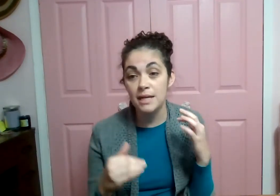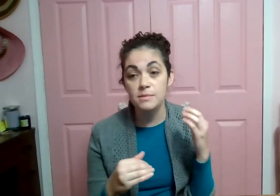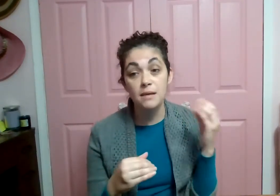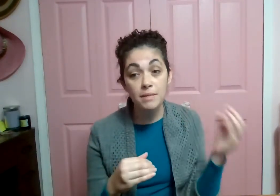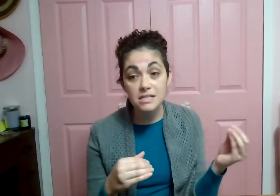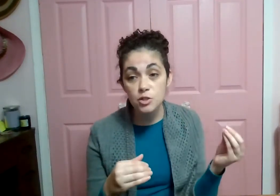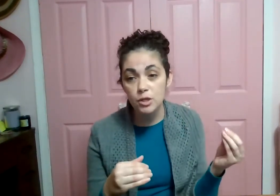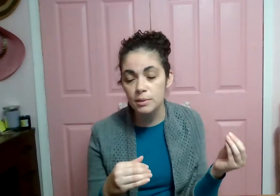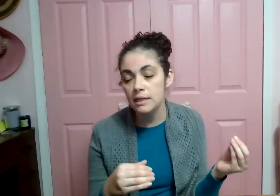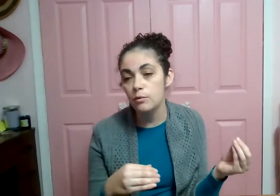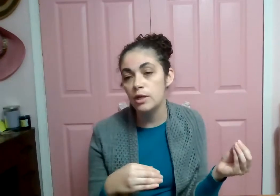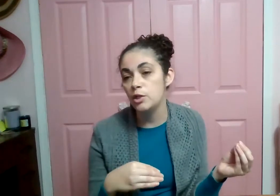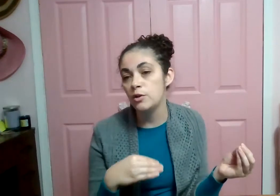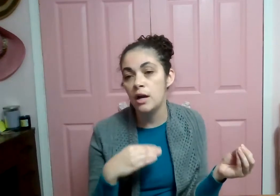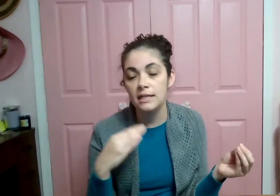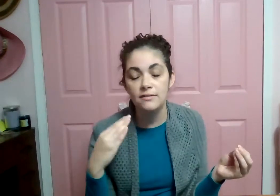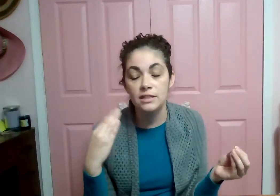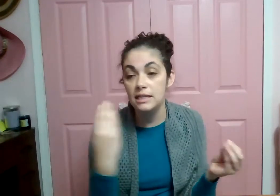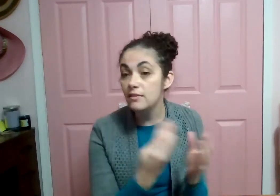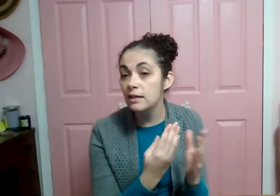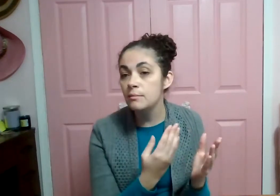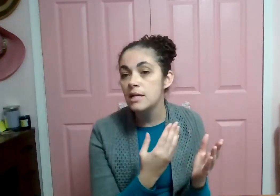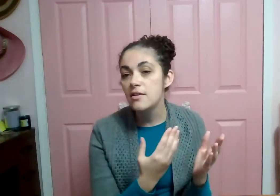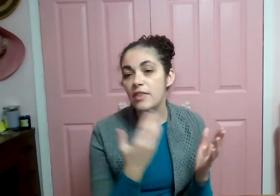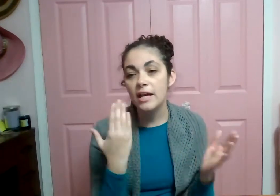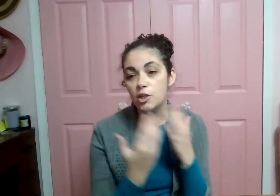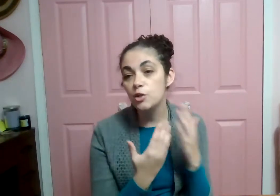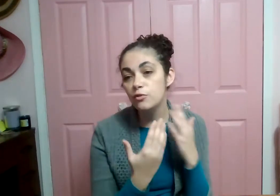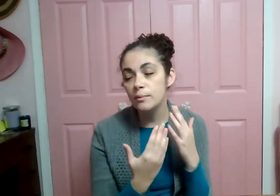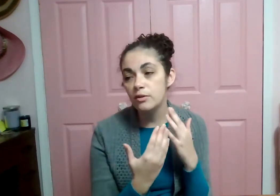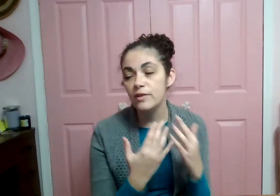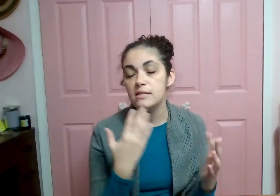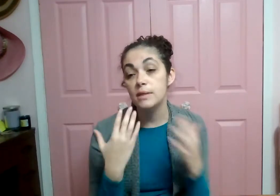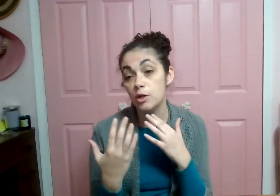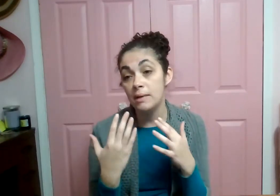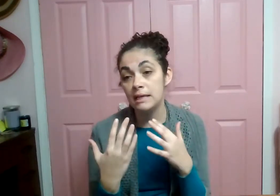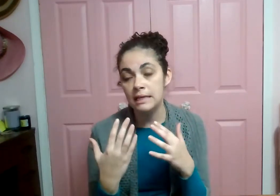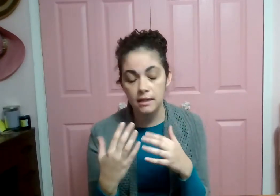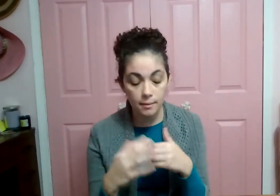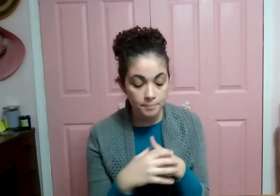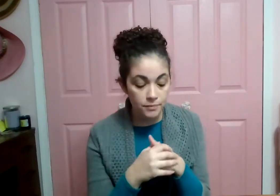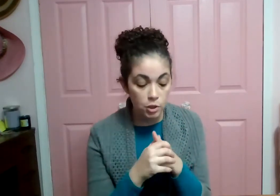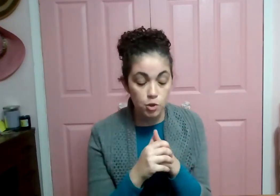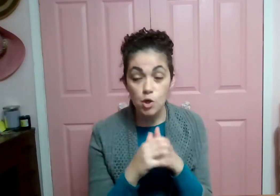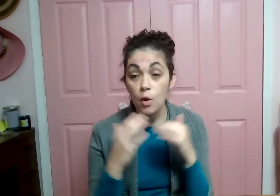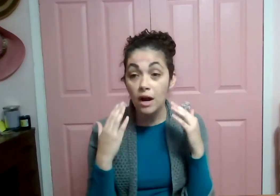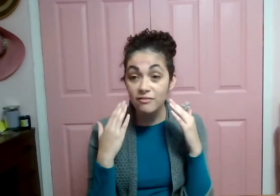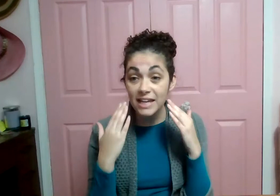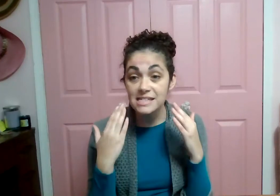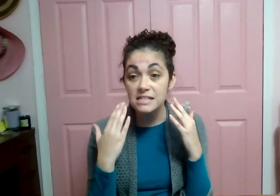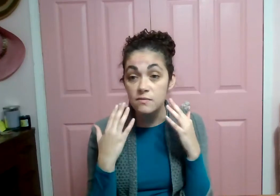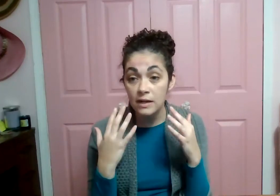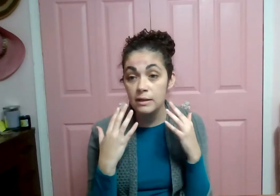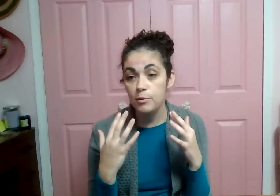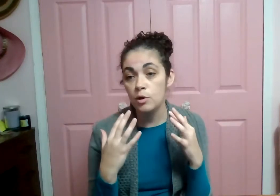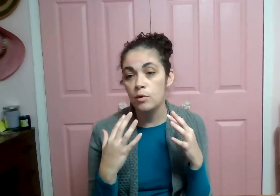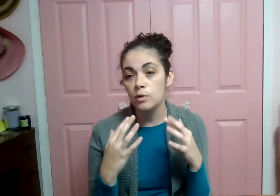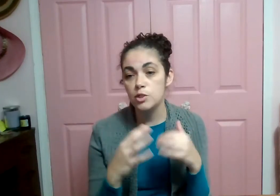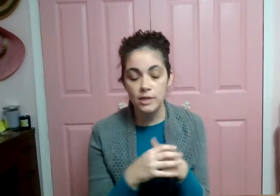Sometimes they misinterpret it when you're not even giving them that cue from your face, but they're picking it up. So our face is very important when we're doing